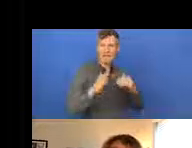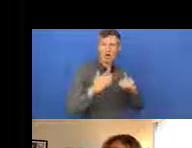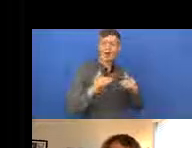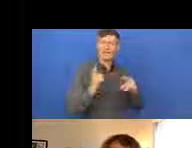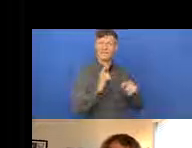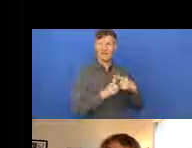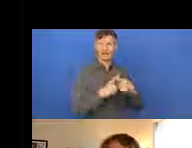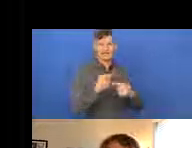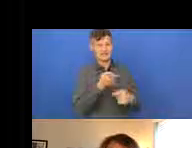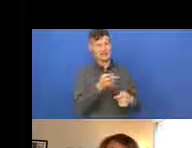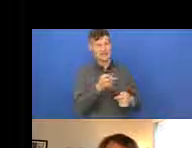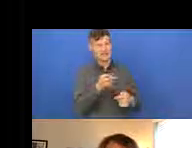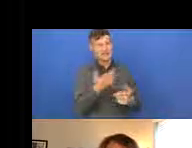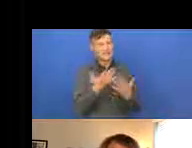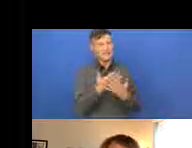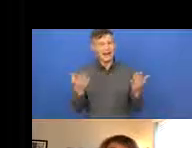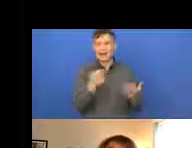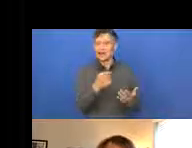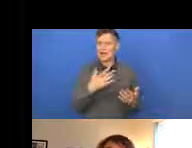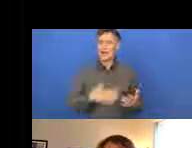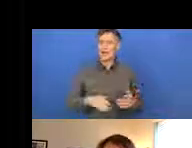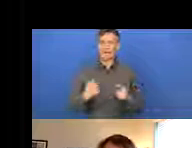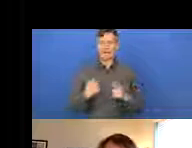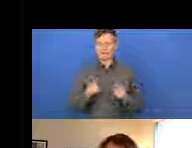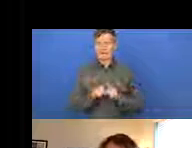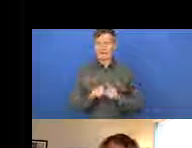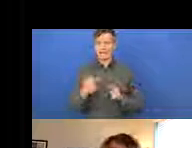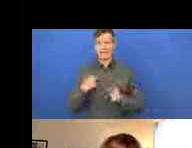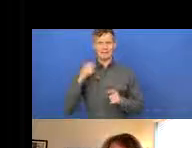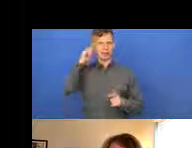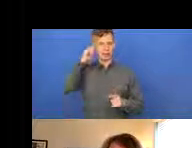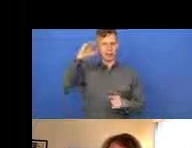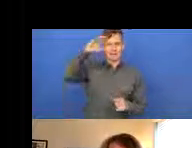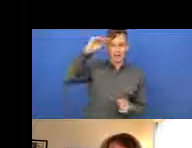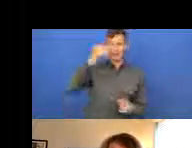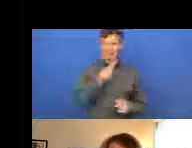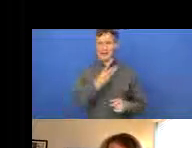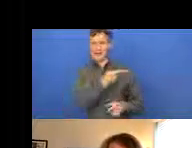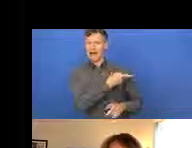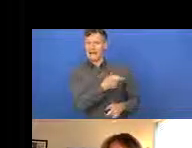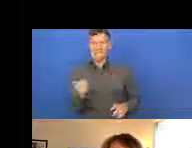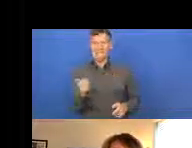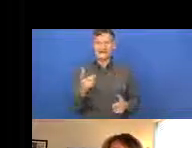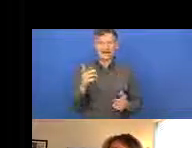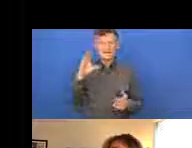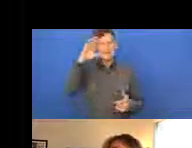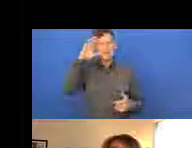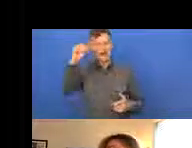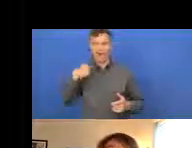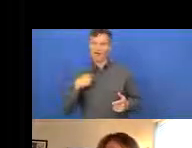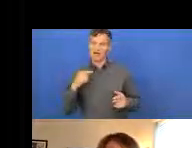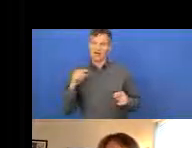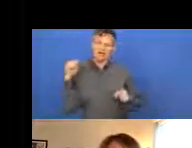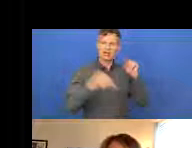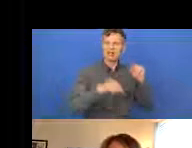to heterosexual norms in particular that may be driving bullying by boys and young men with disabilities. And there's next to